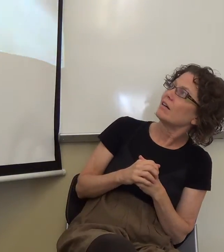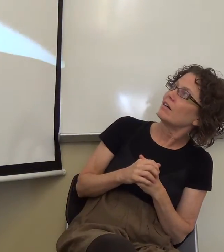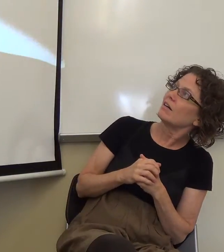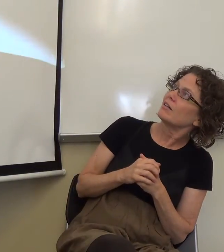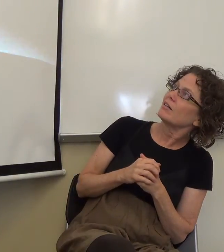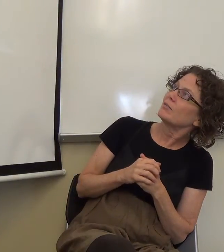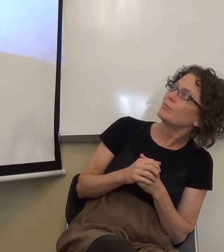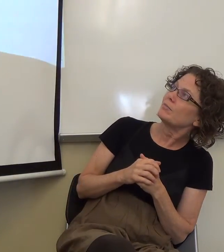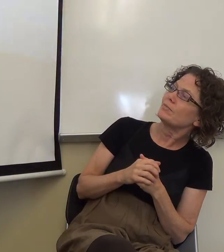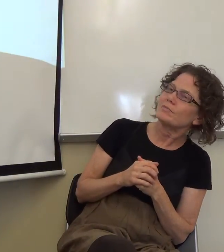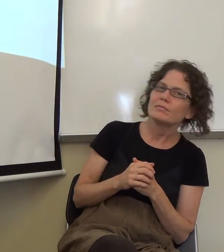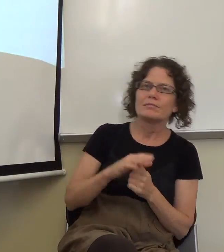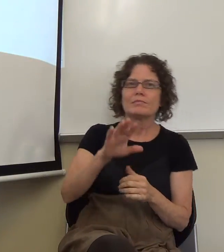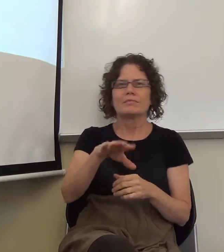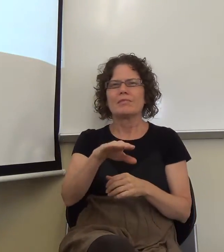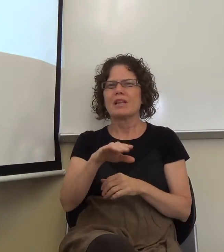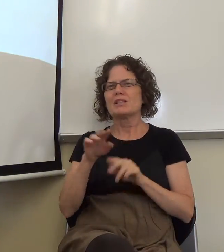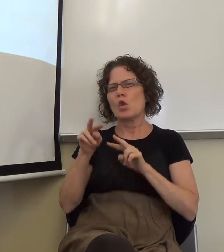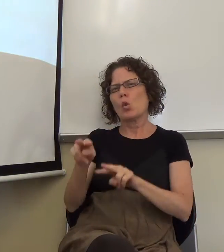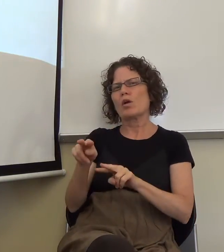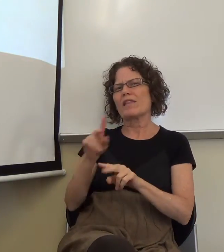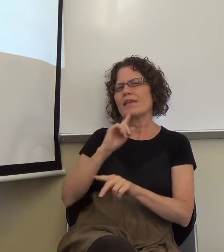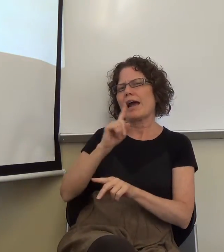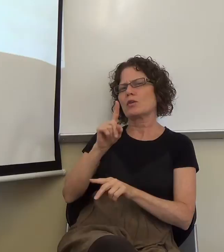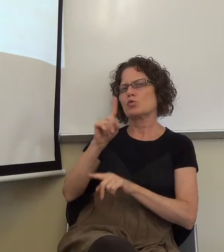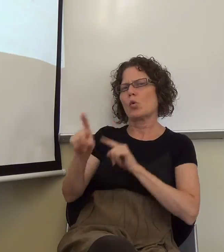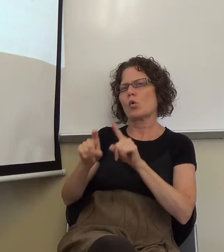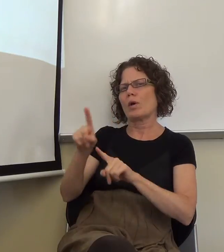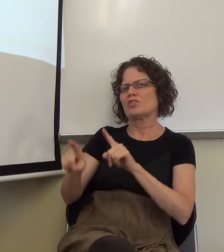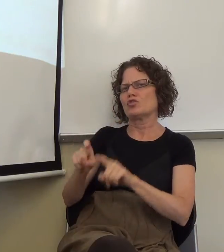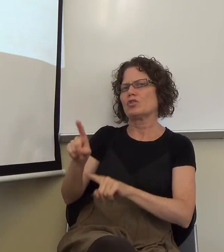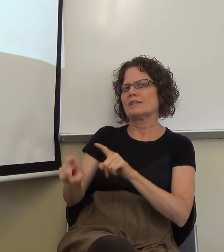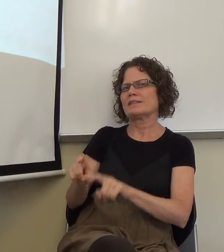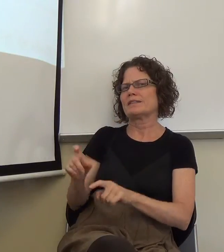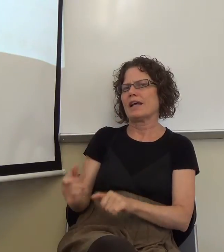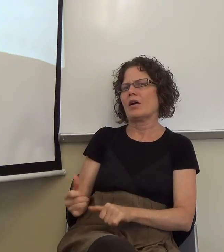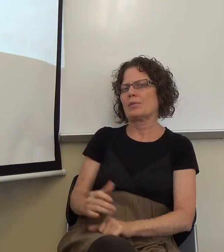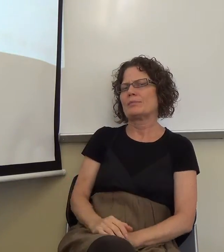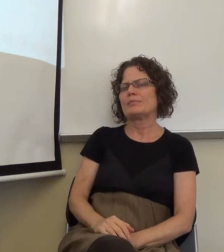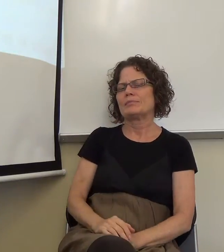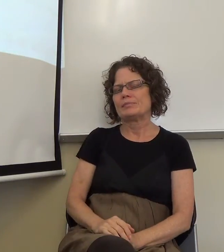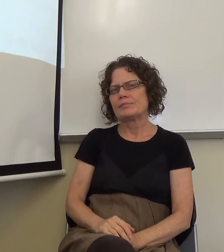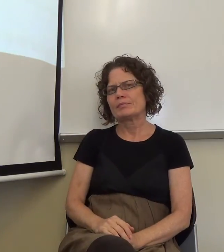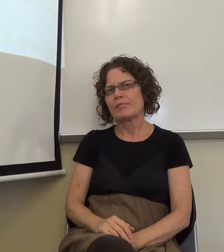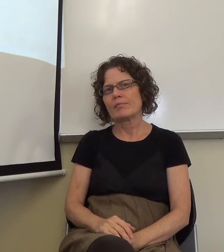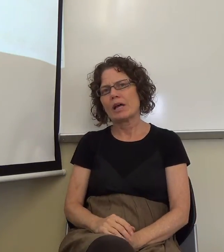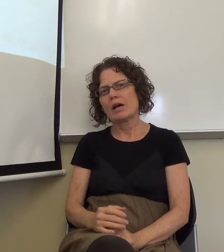Let's look at the actual questions. All right. Now, one of our